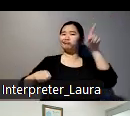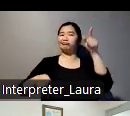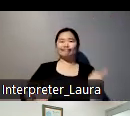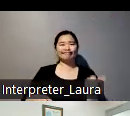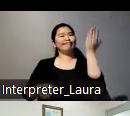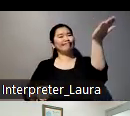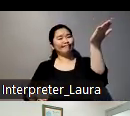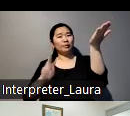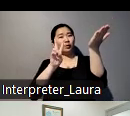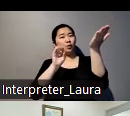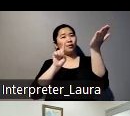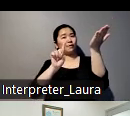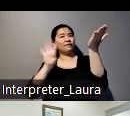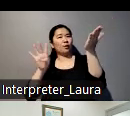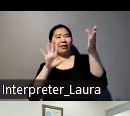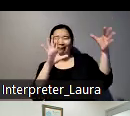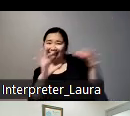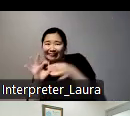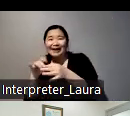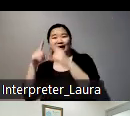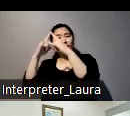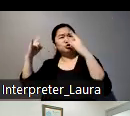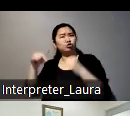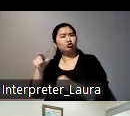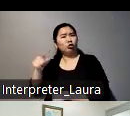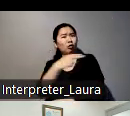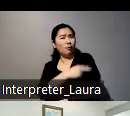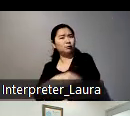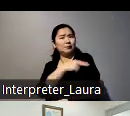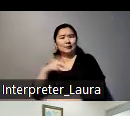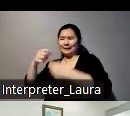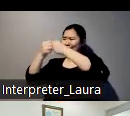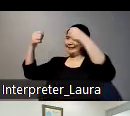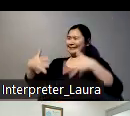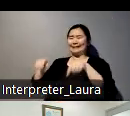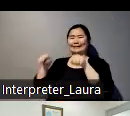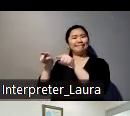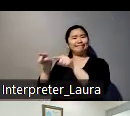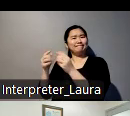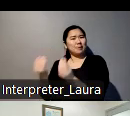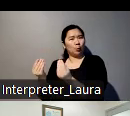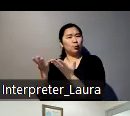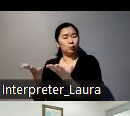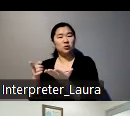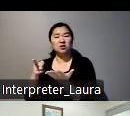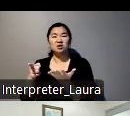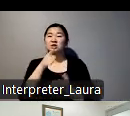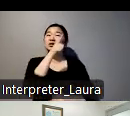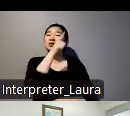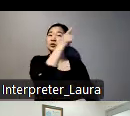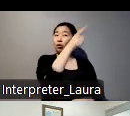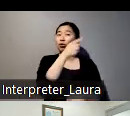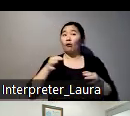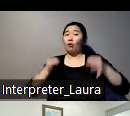We also claim the involuntary hospitalization violates the legal capacity of the persons with